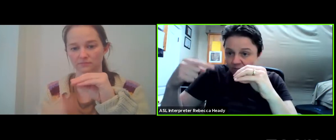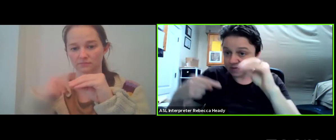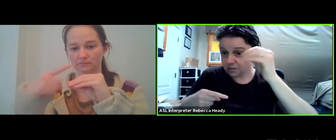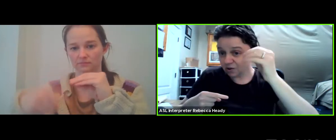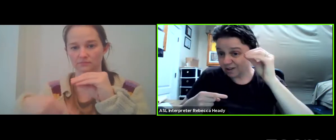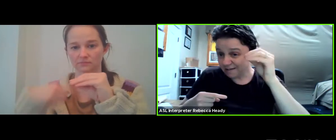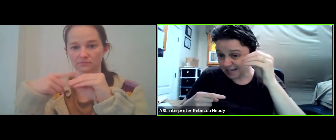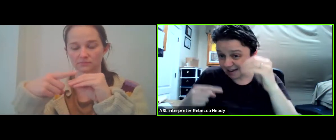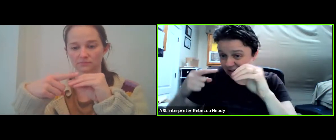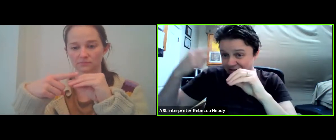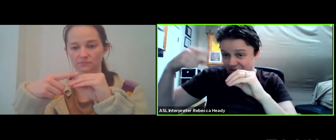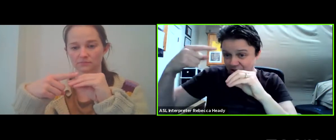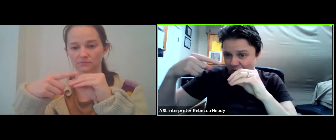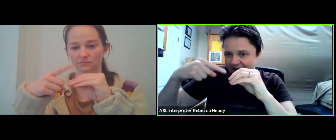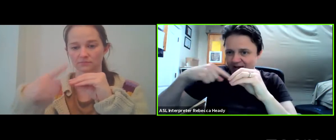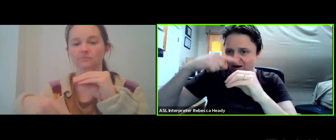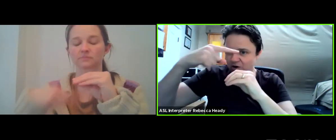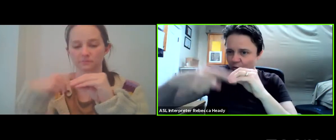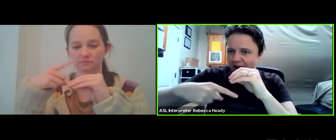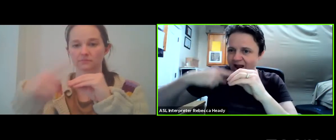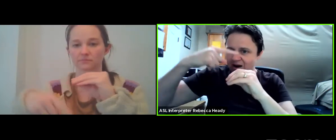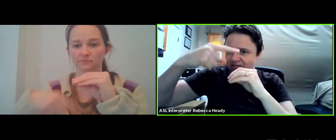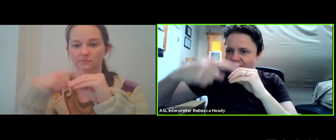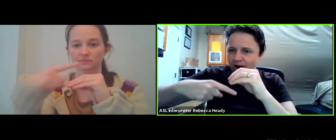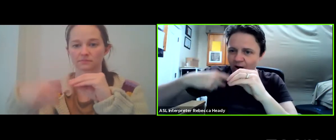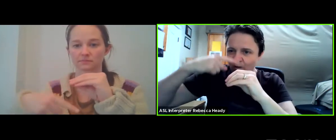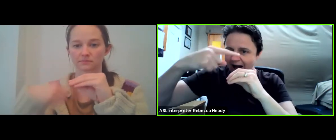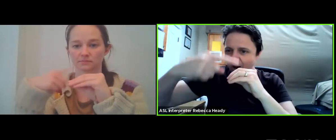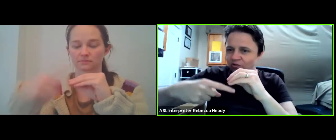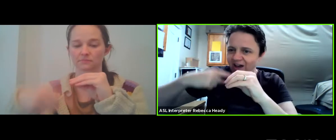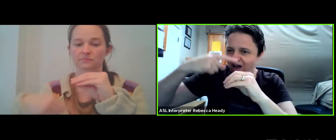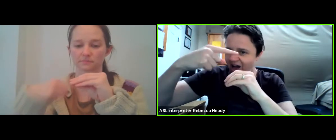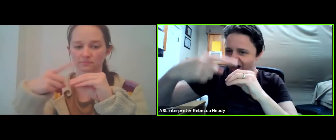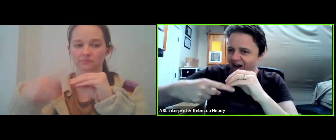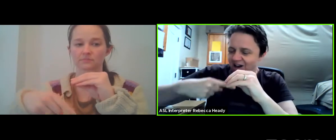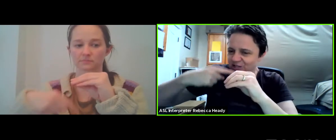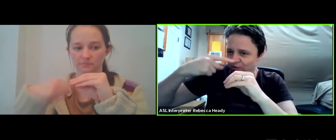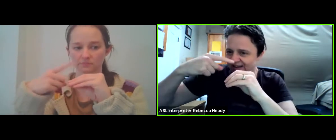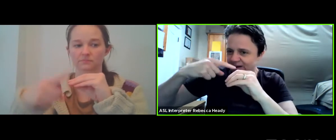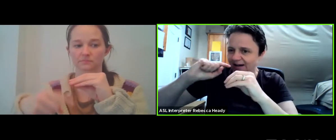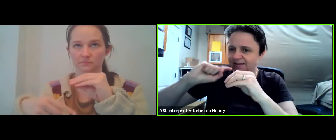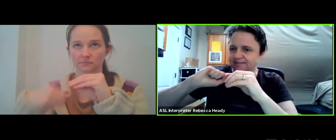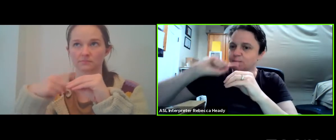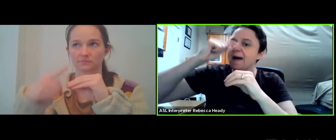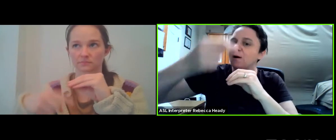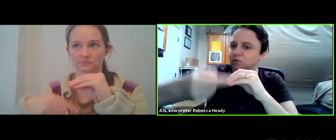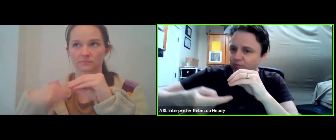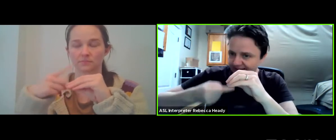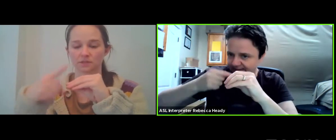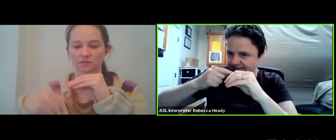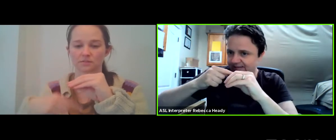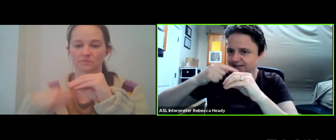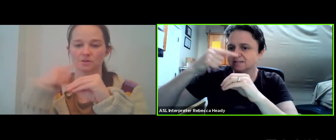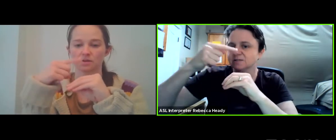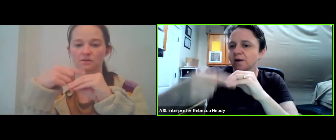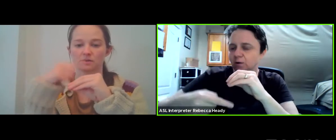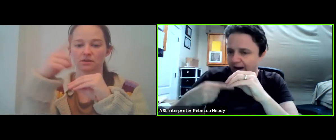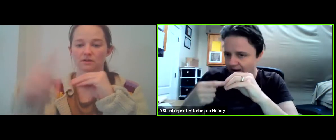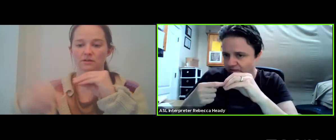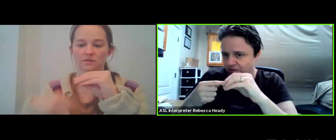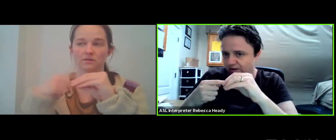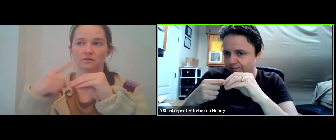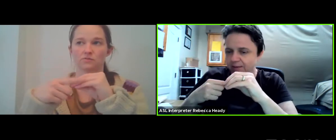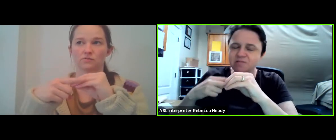This is your left hand and this is your right hand, and your right hand is going around So think about, it's about, right? It's